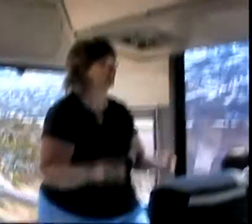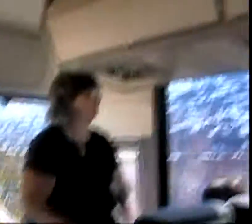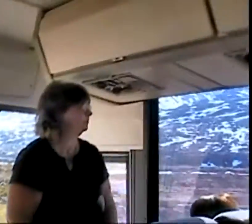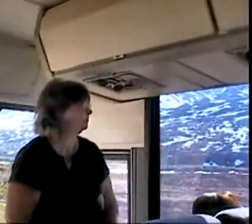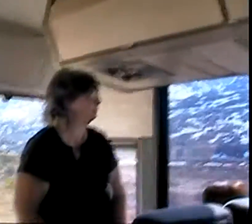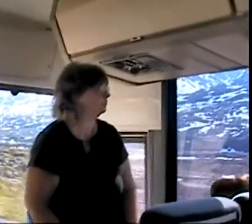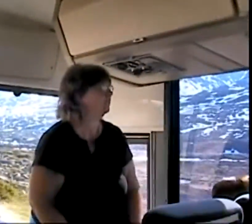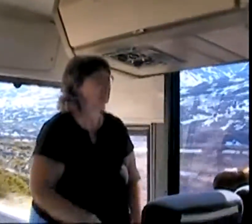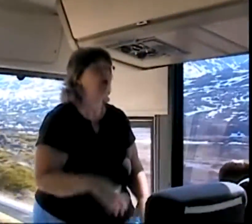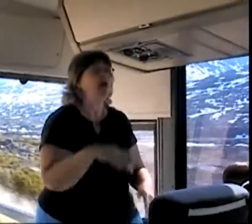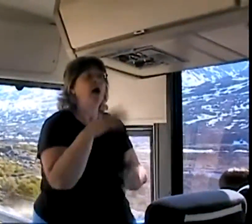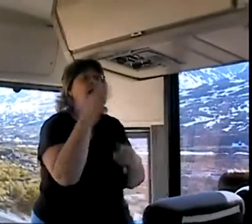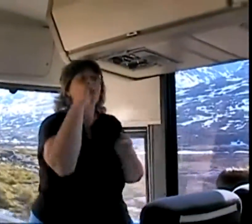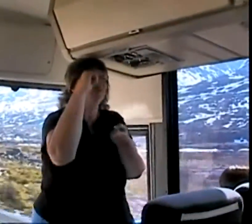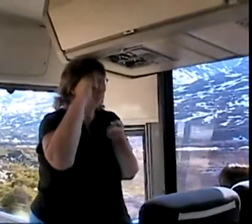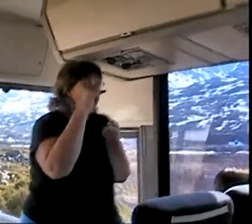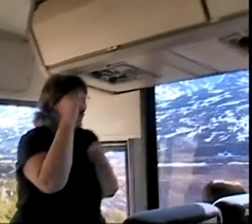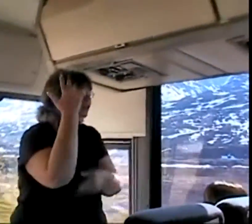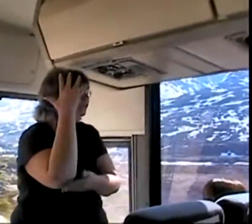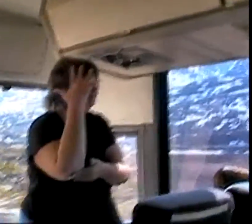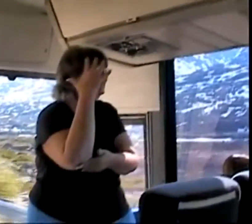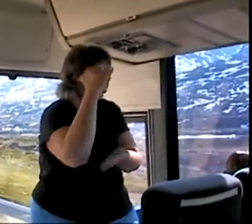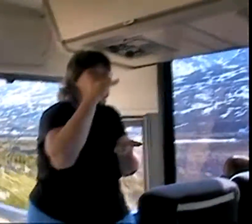Now these little trees,